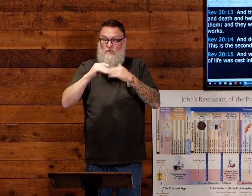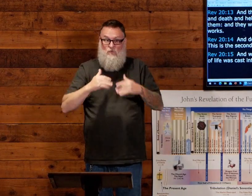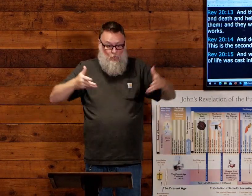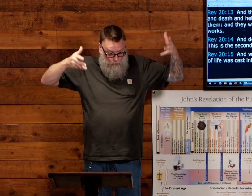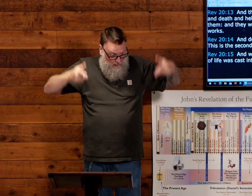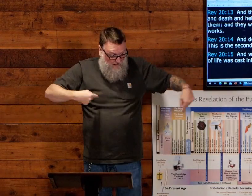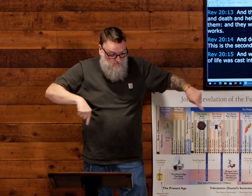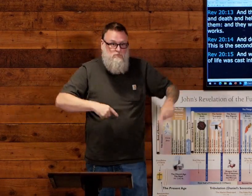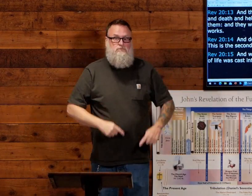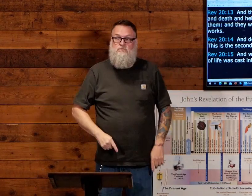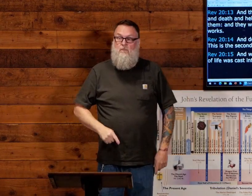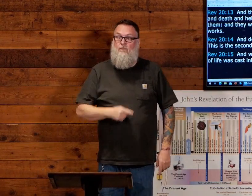They were tossed.